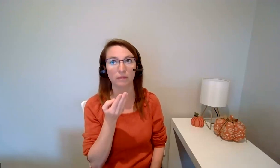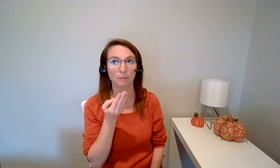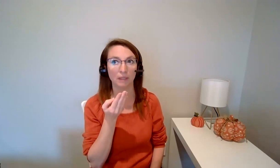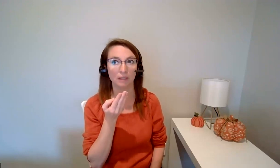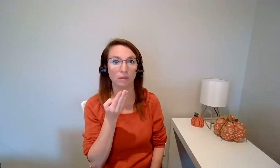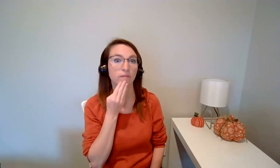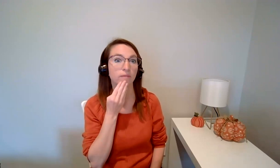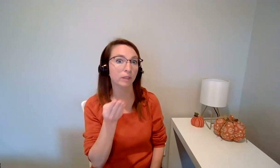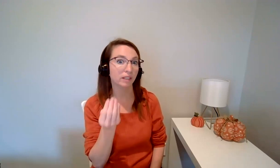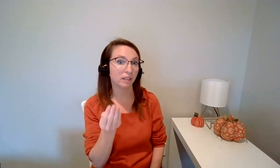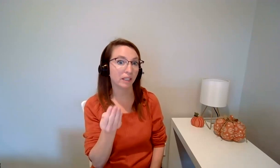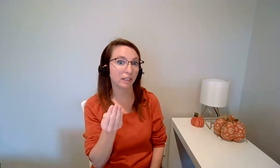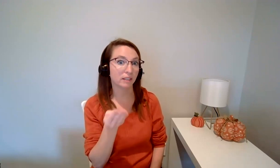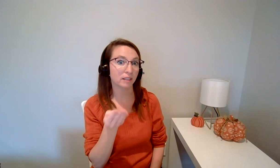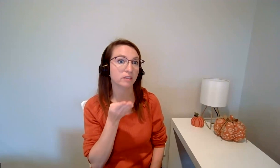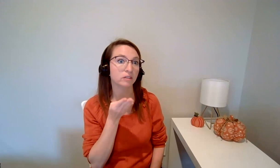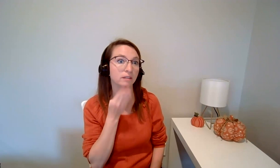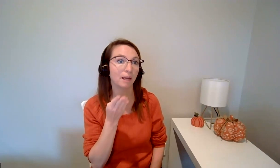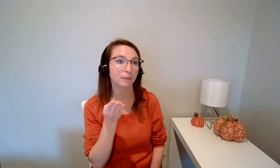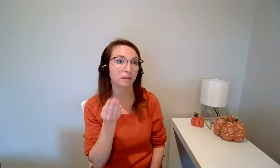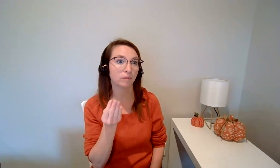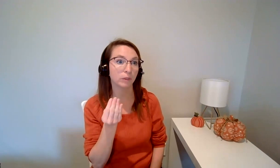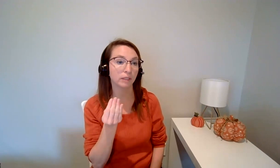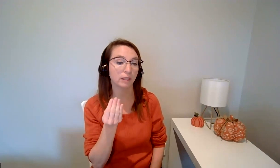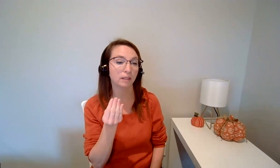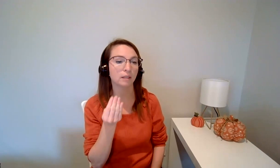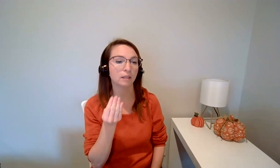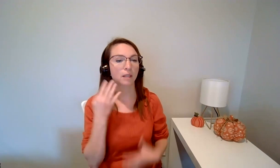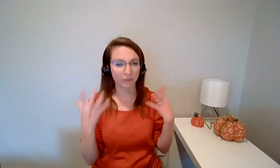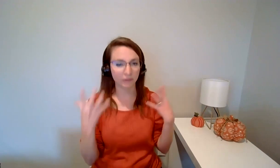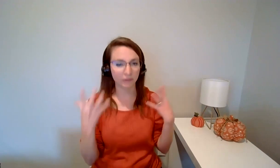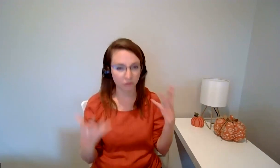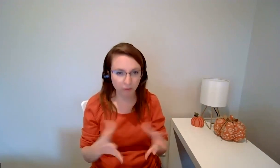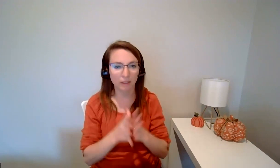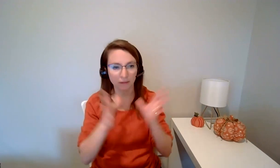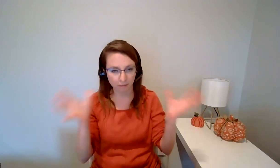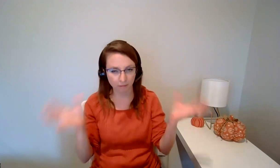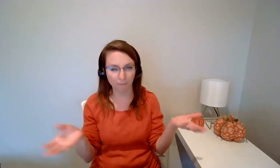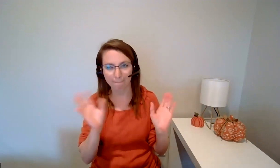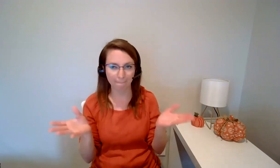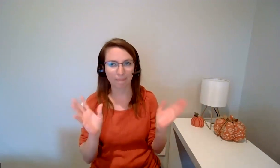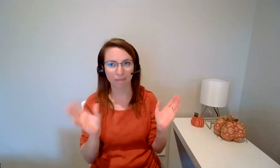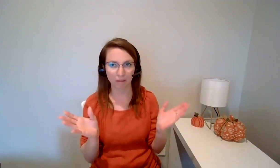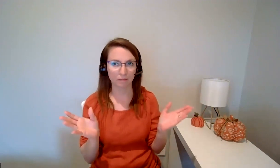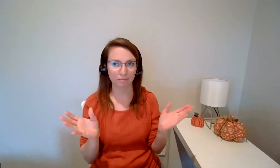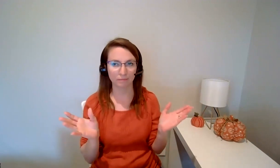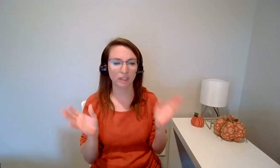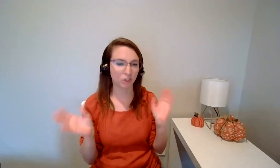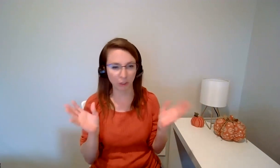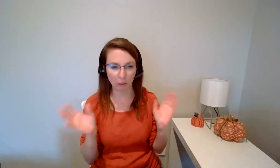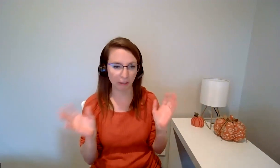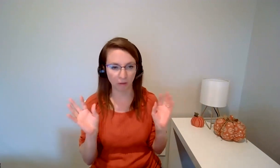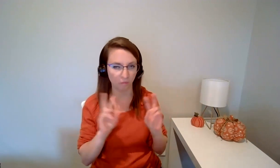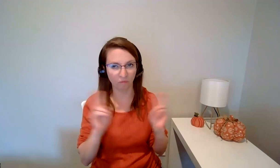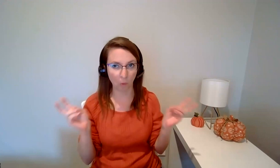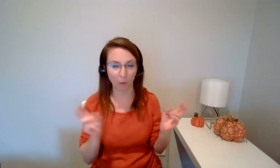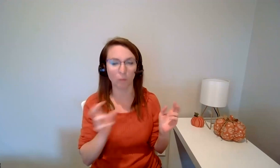They might do like 14 like this. They just tap and then 14. But generally, like the dictionary form would